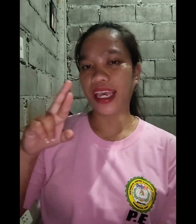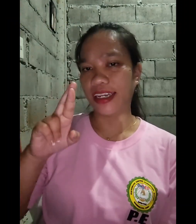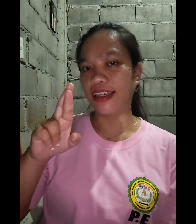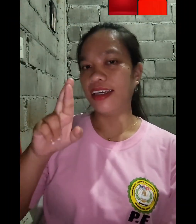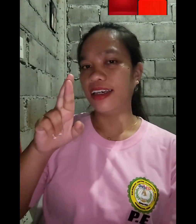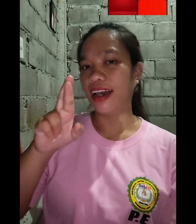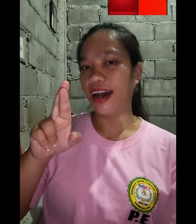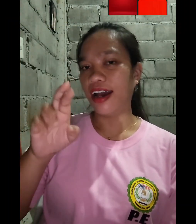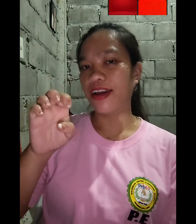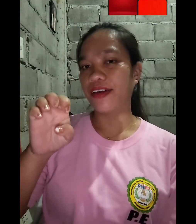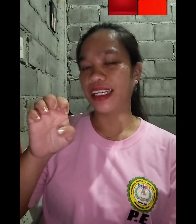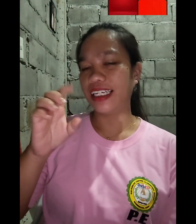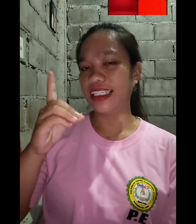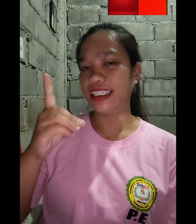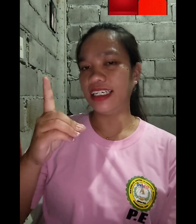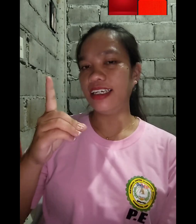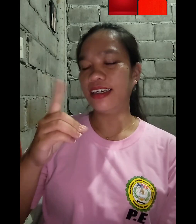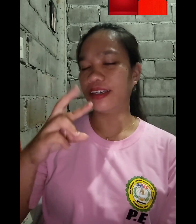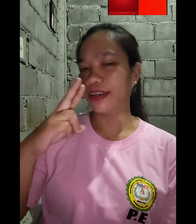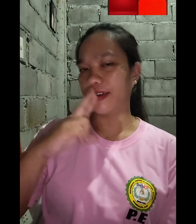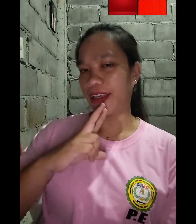red. R-E-D, red.